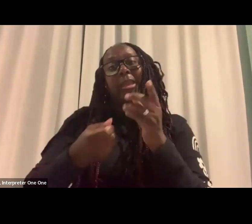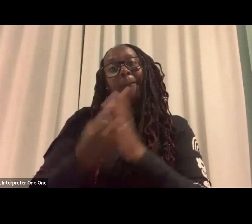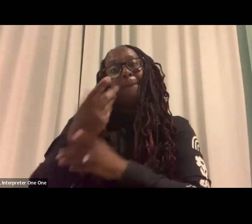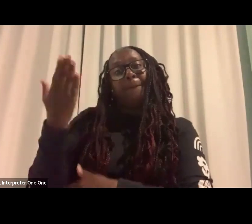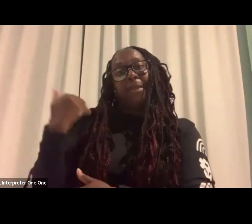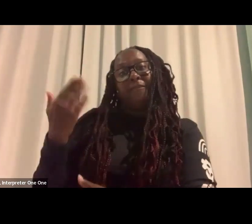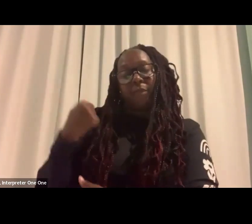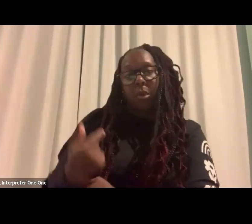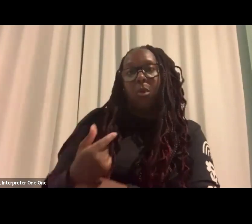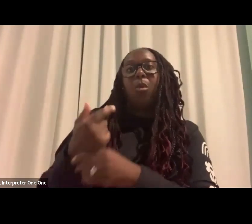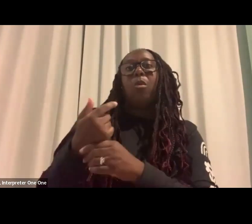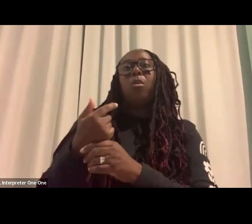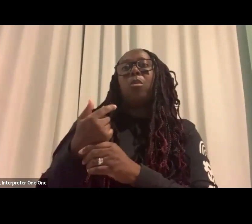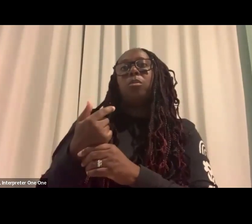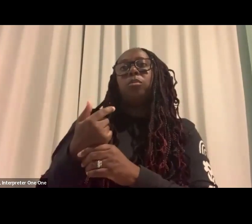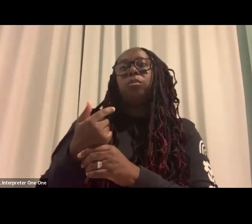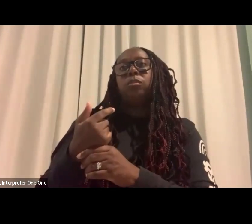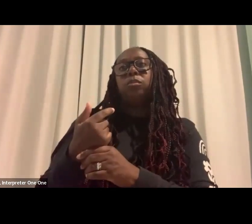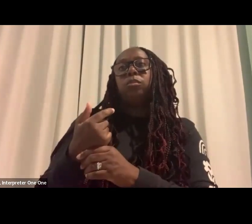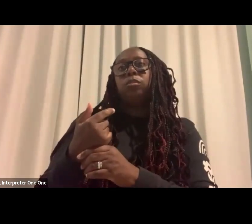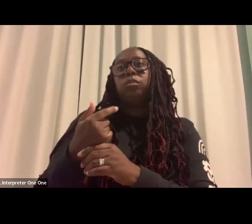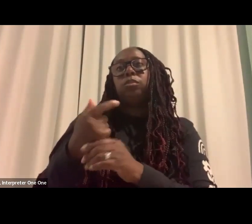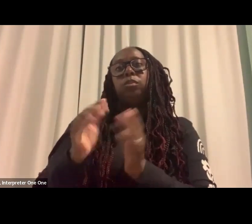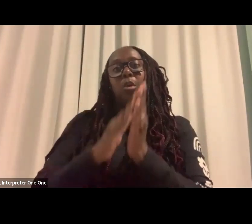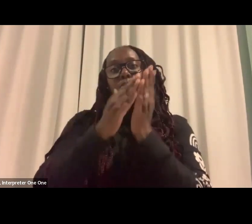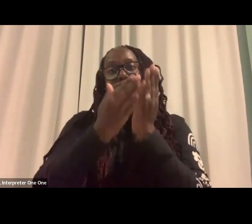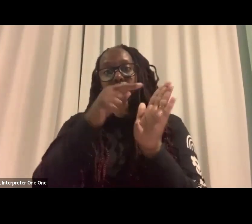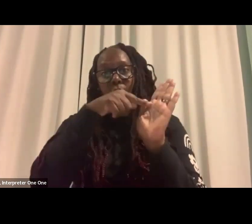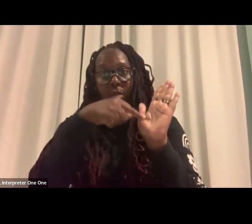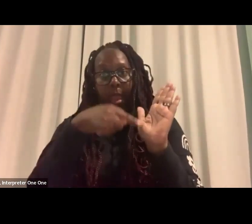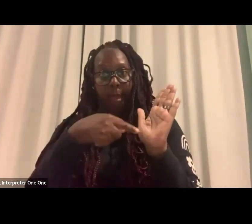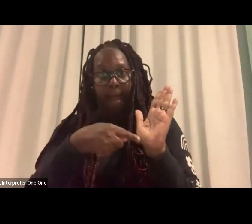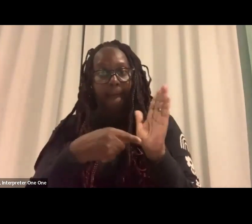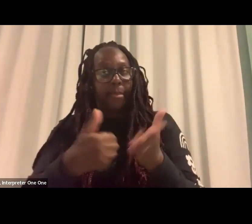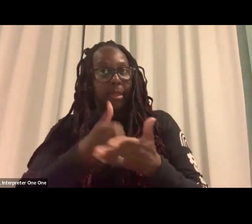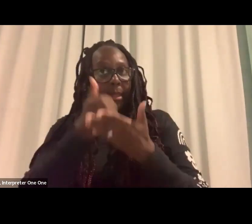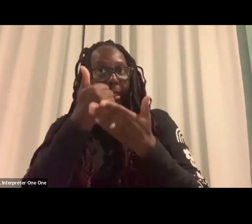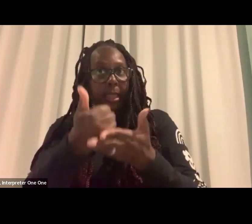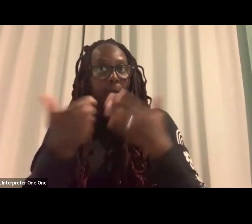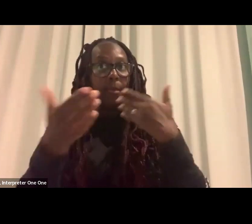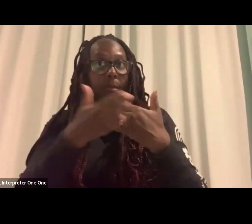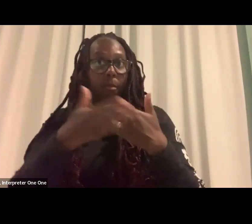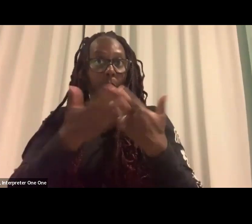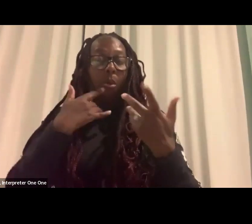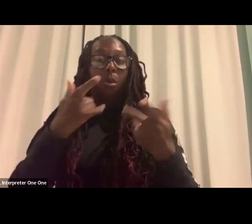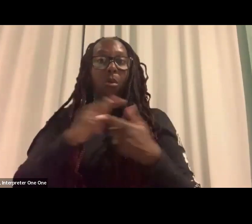policy or program is being implemented to help inform more robust policy